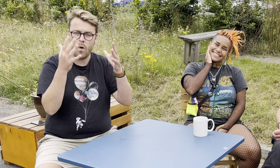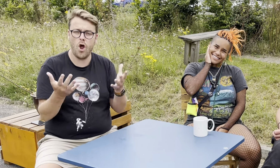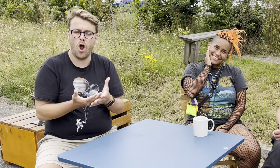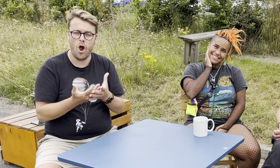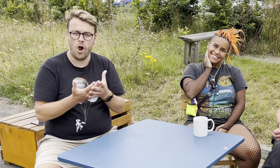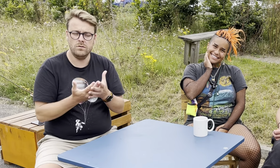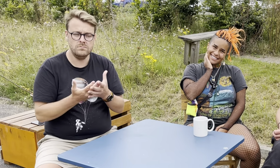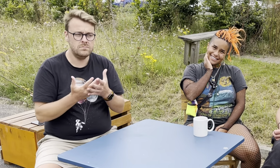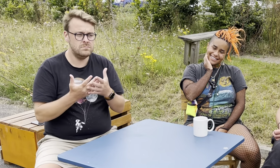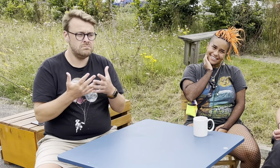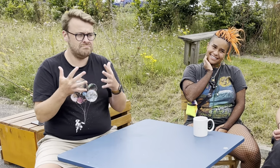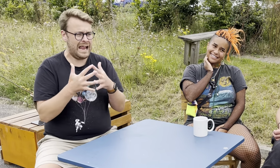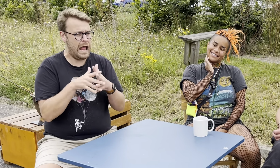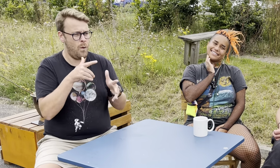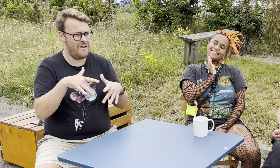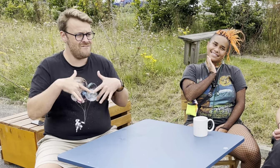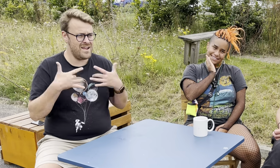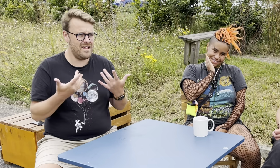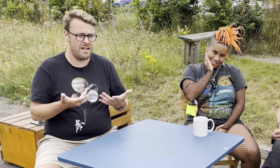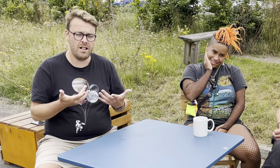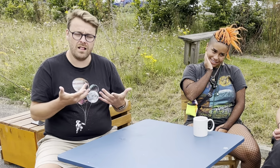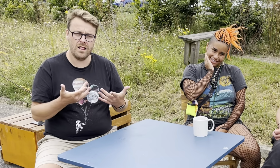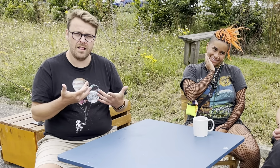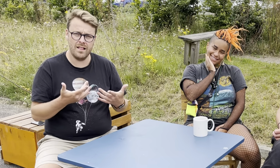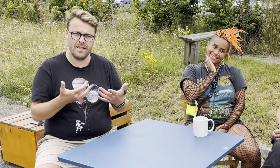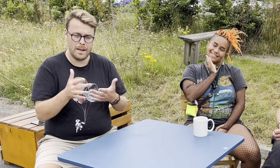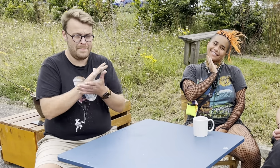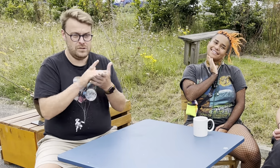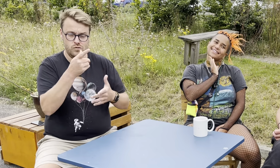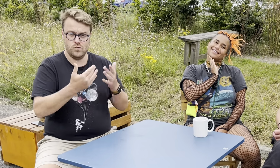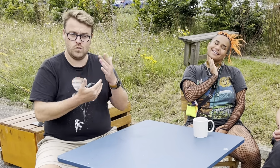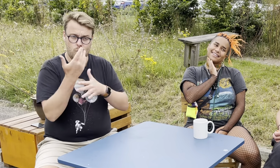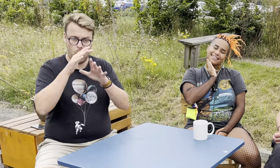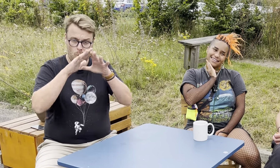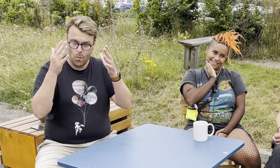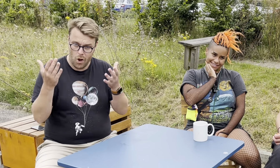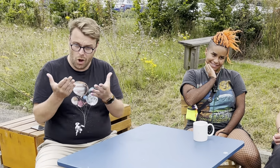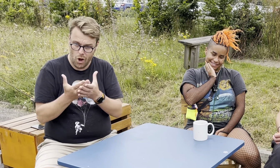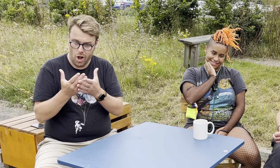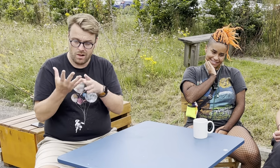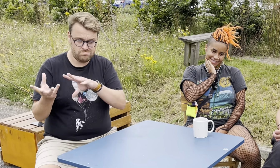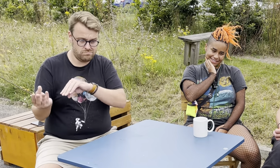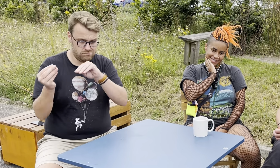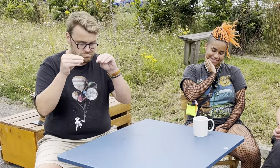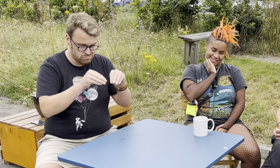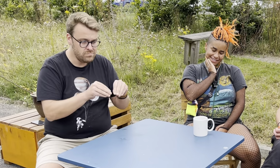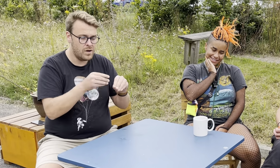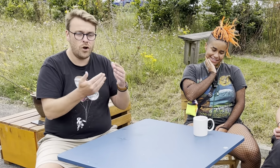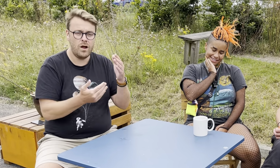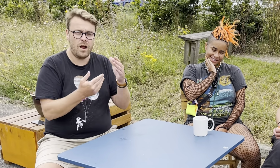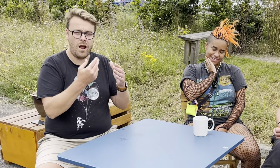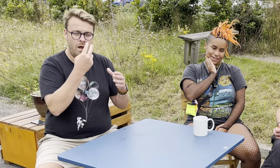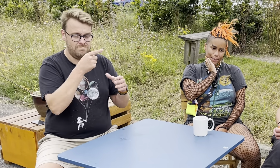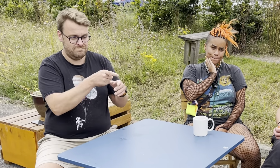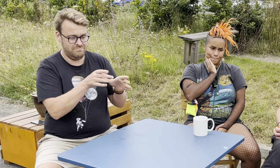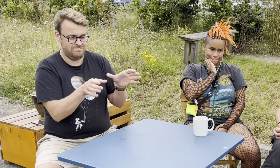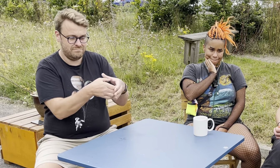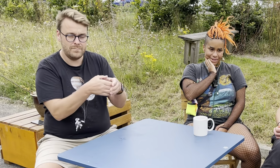How did that feel, kind of fitting your new world into a pre-existing set of people, set of characters?